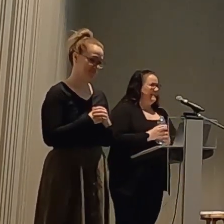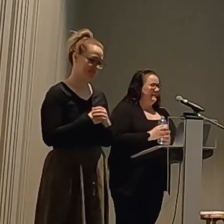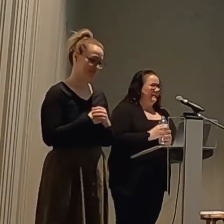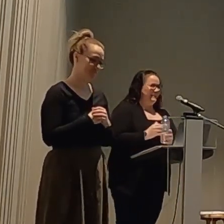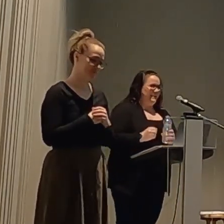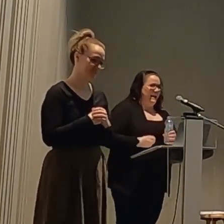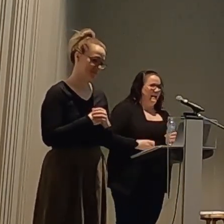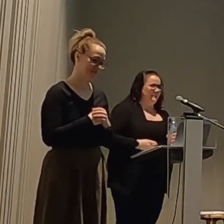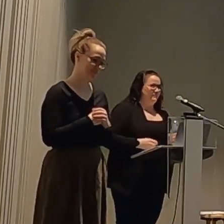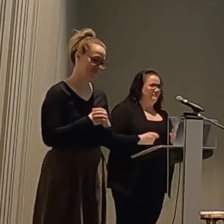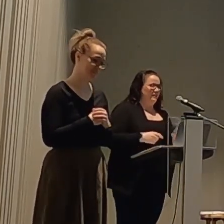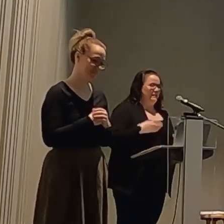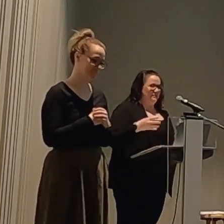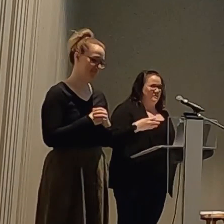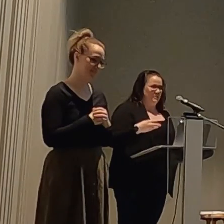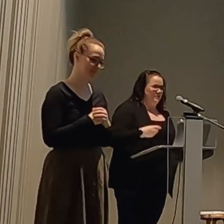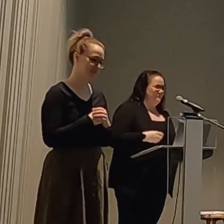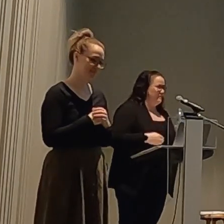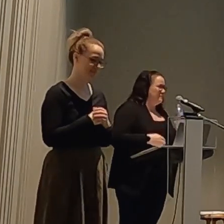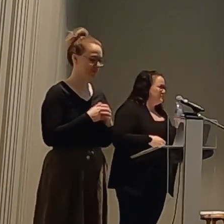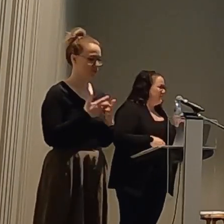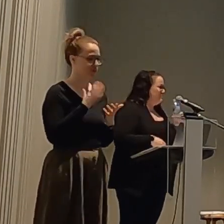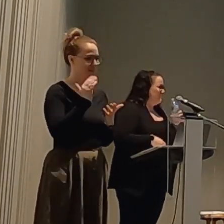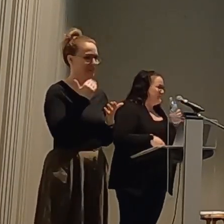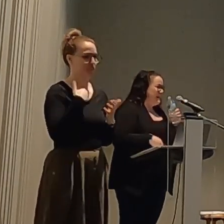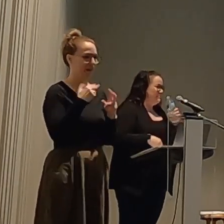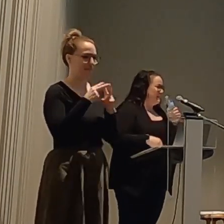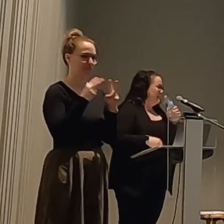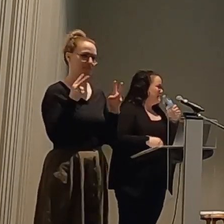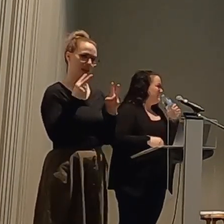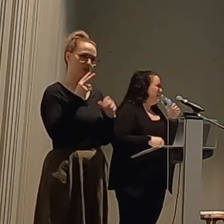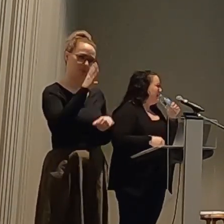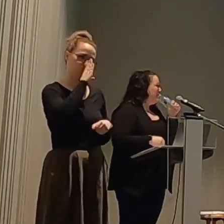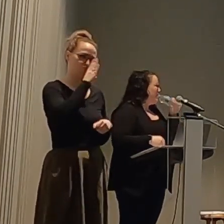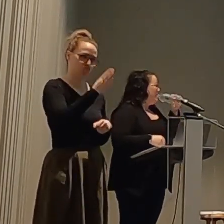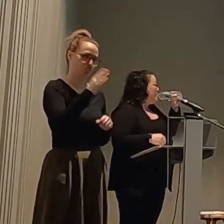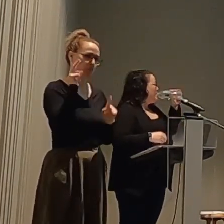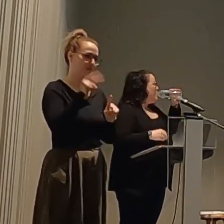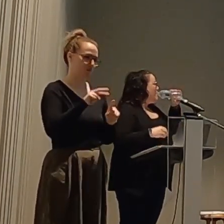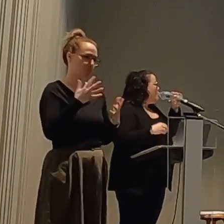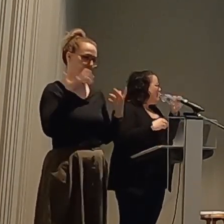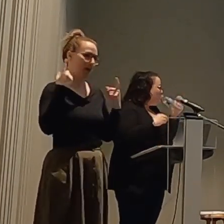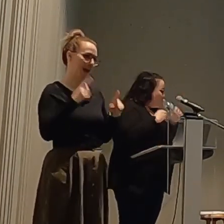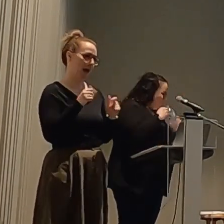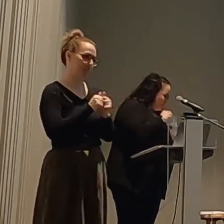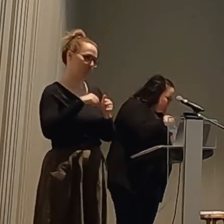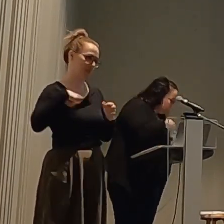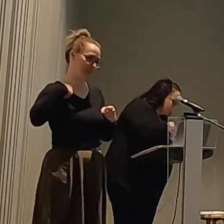So he had very outspoken views on what was happening in Spain.